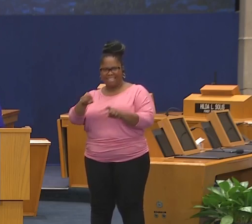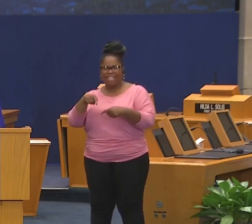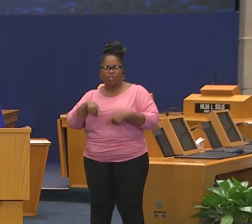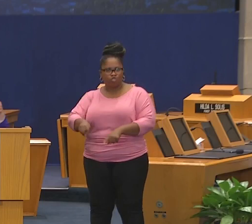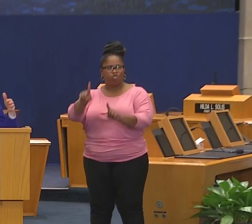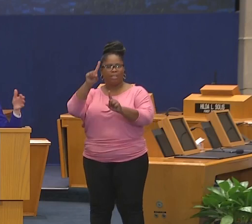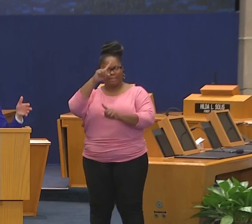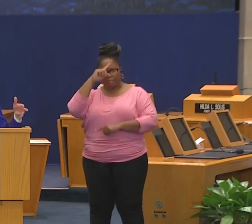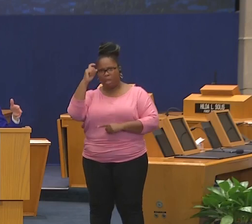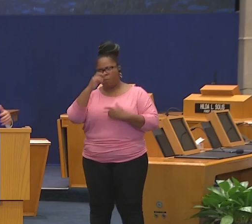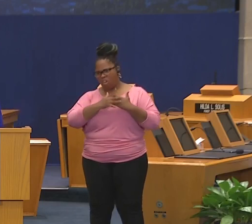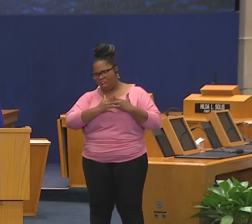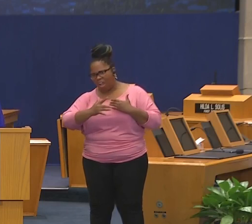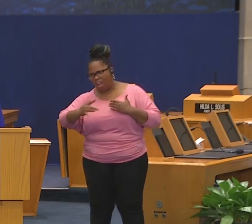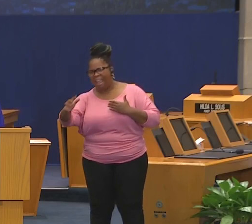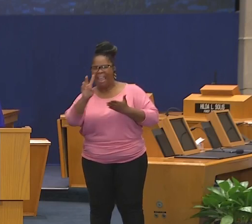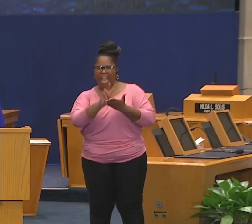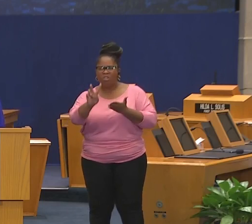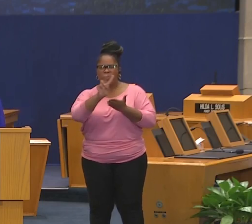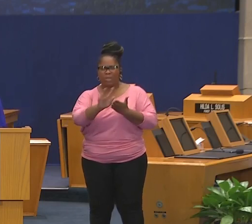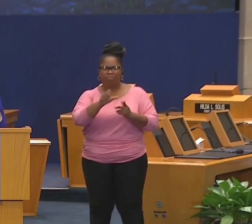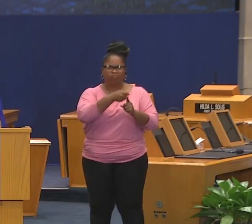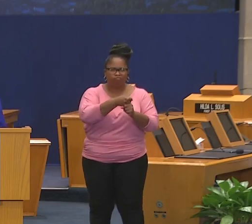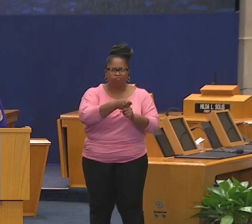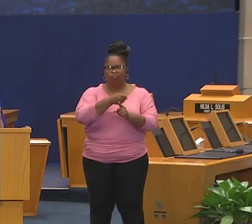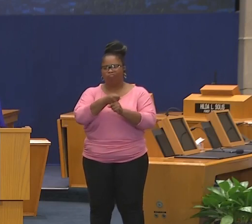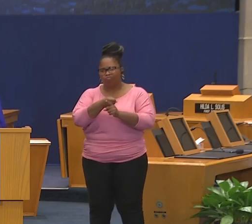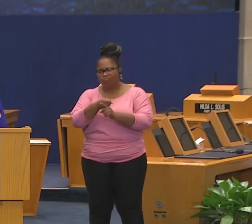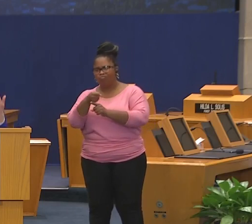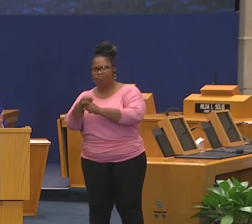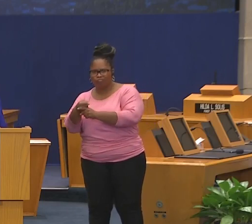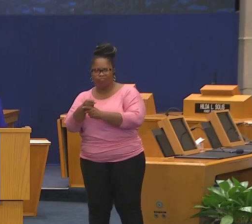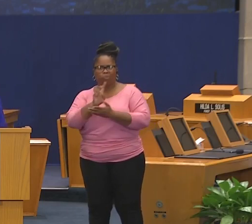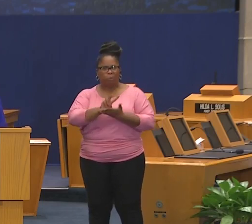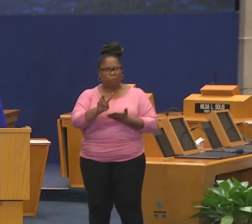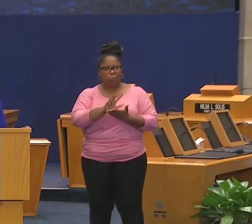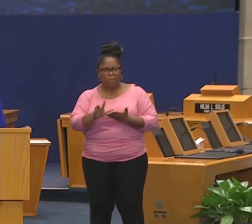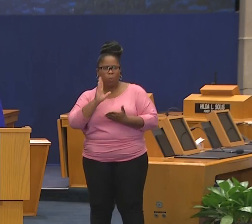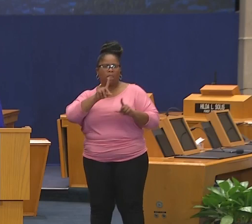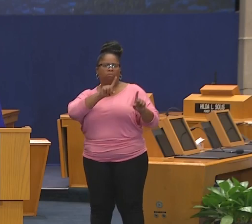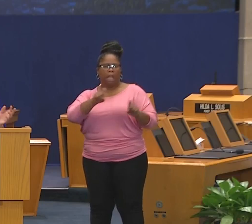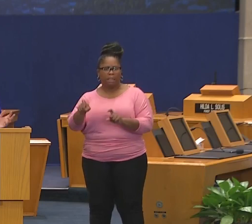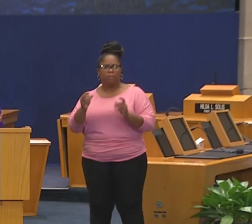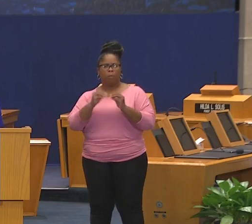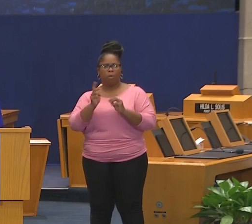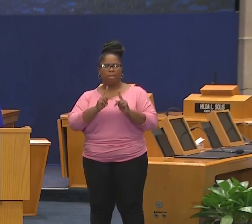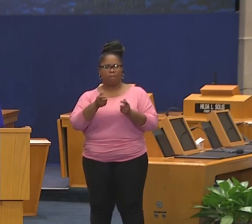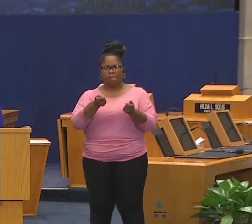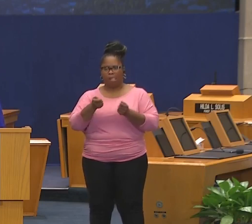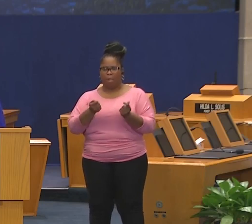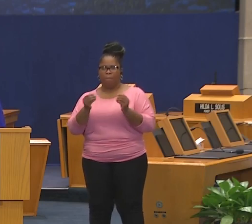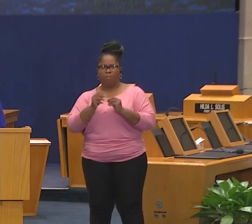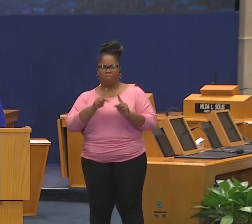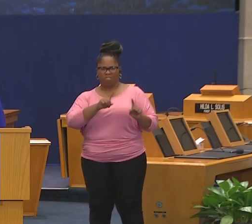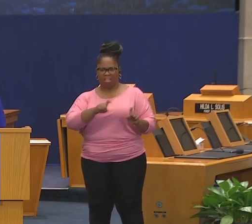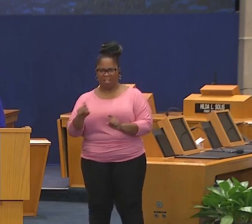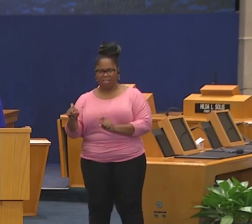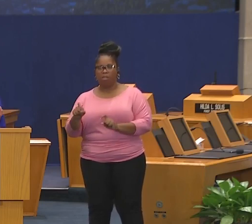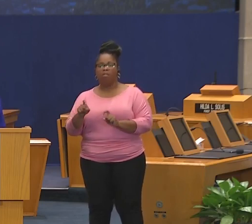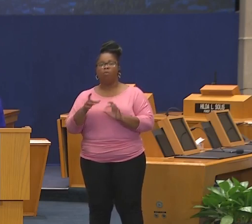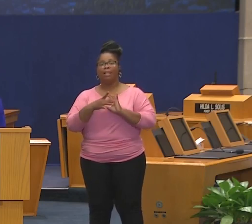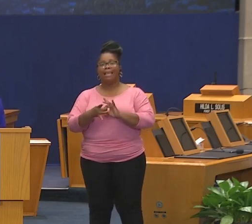in like 2 to 3 week intervals. So we're going to continue to test more people and get more information about the prevalence of